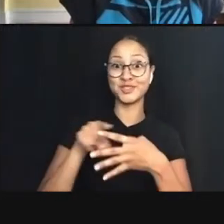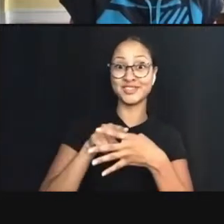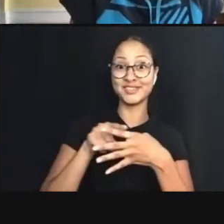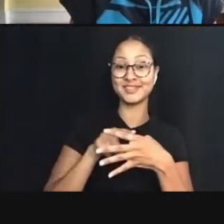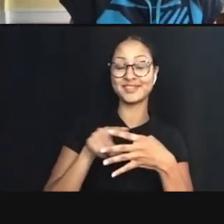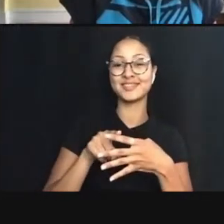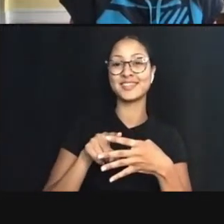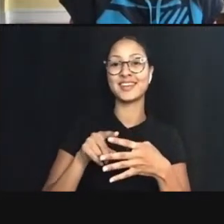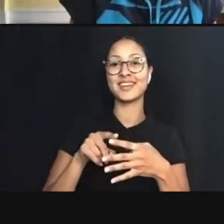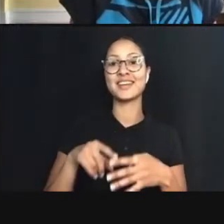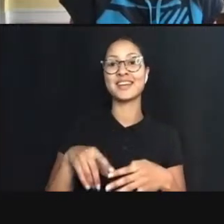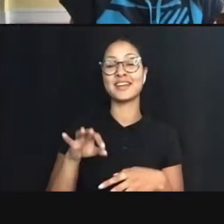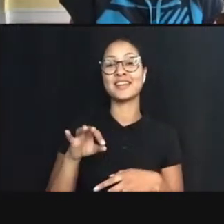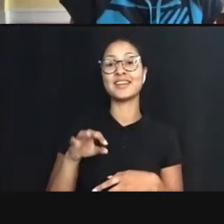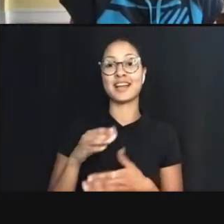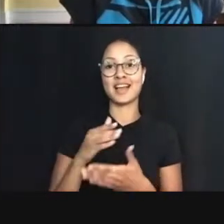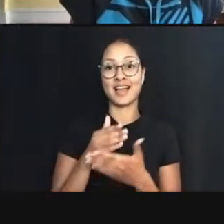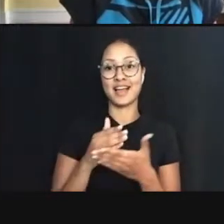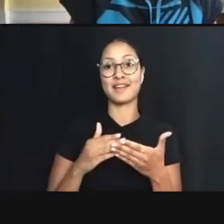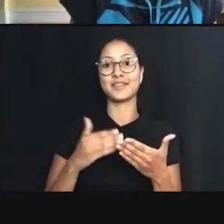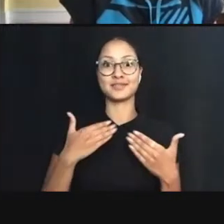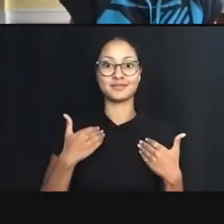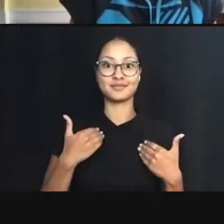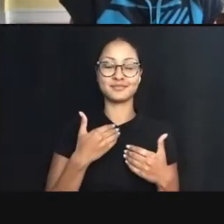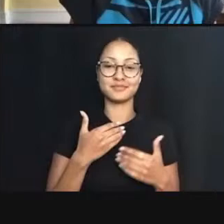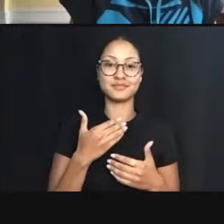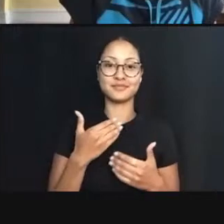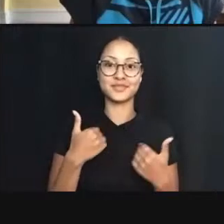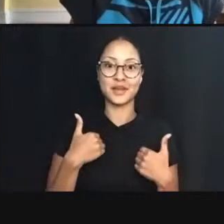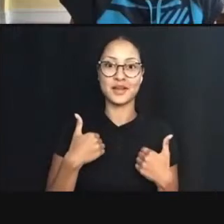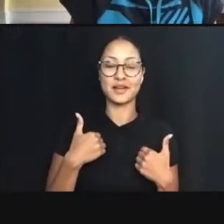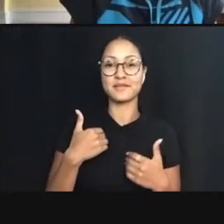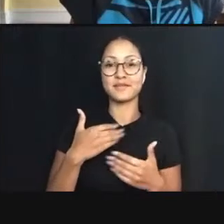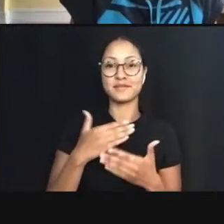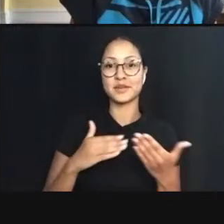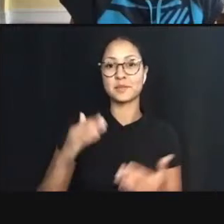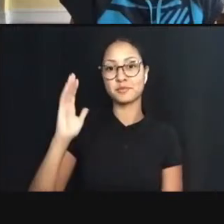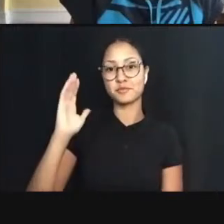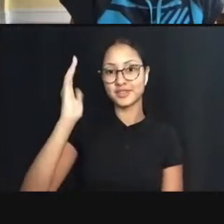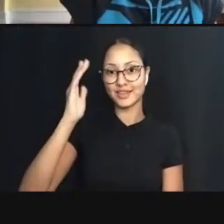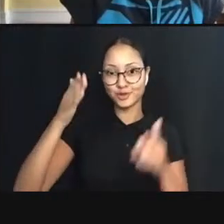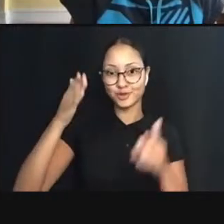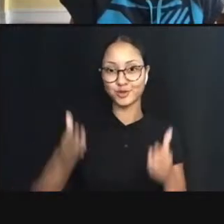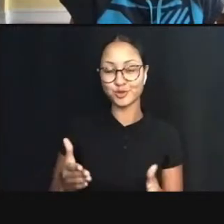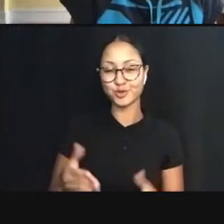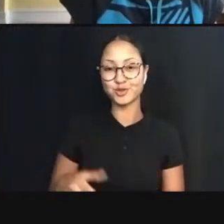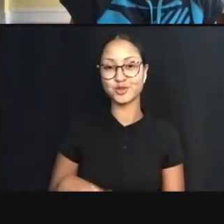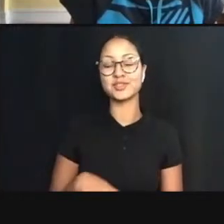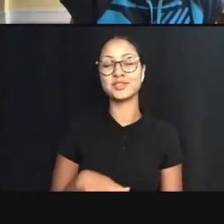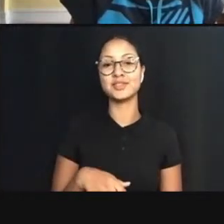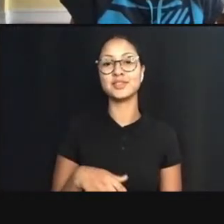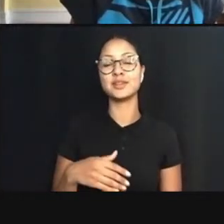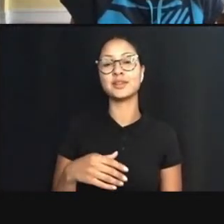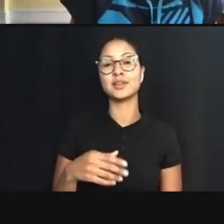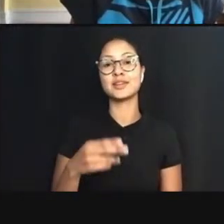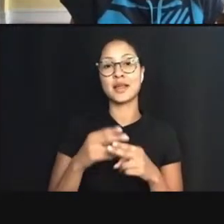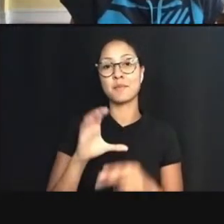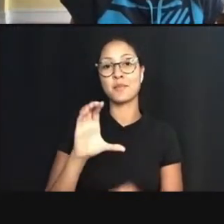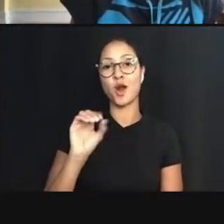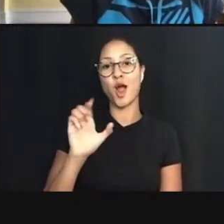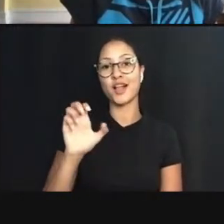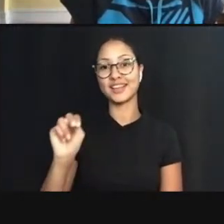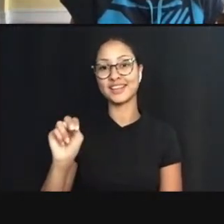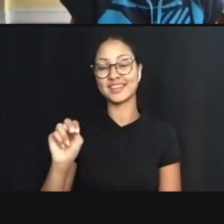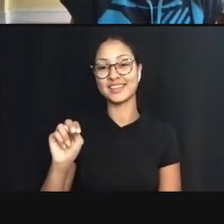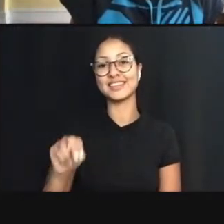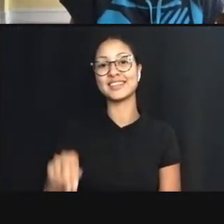and iconic presenters, which include Colleen Jennings Roggensack and Cleo Parker